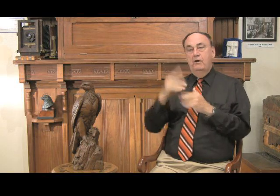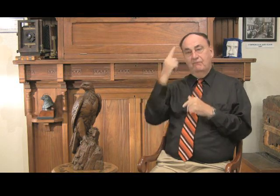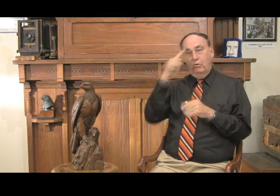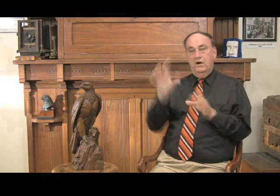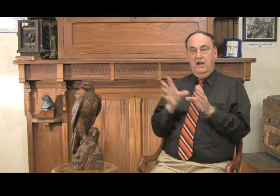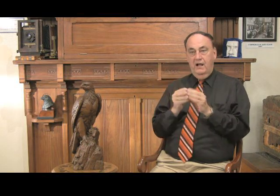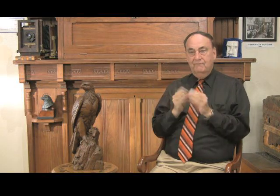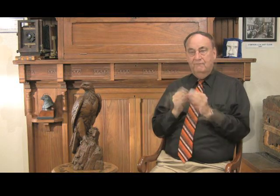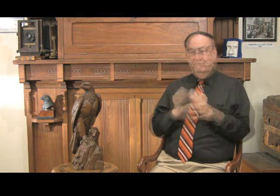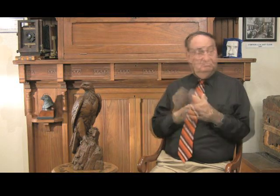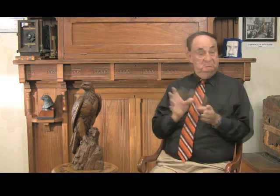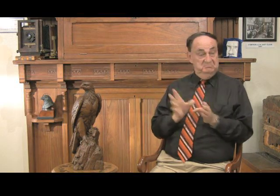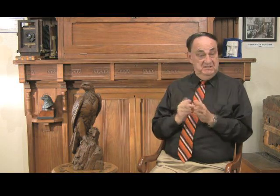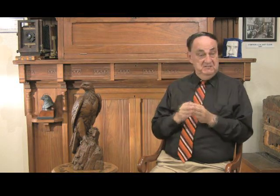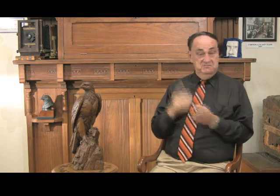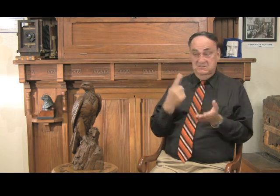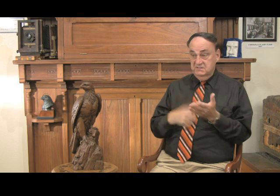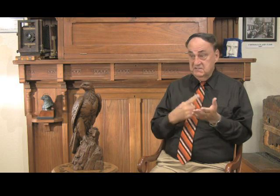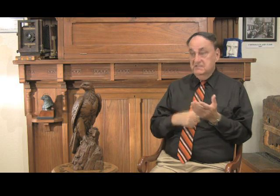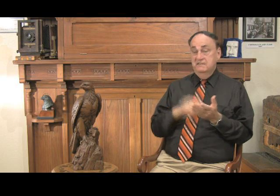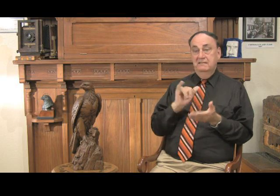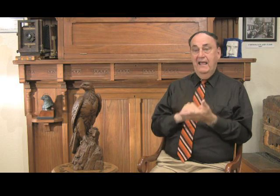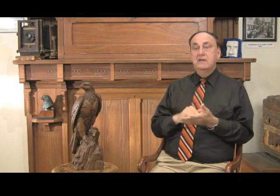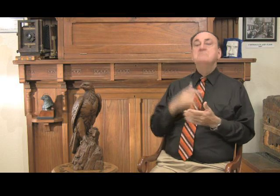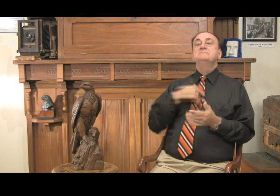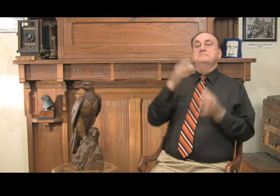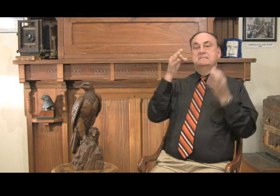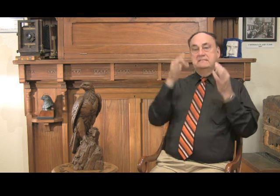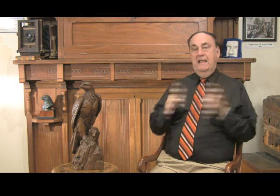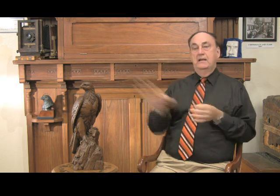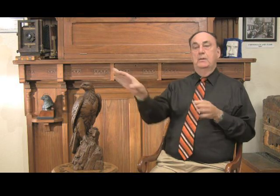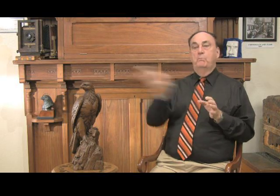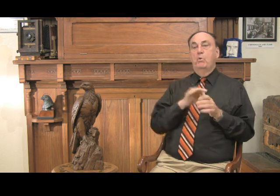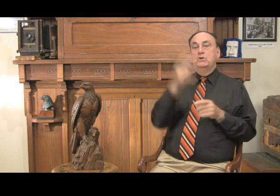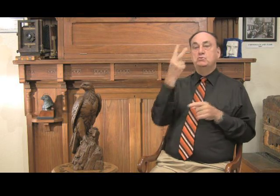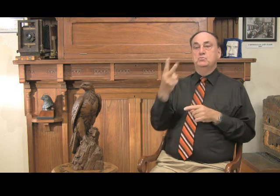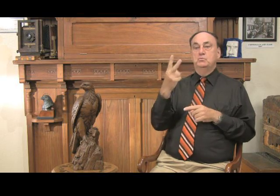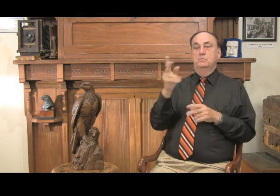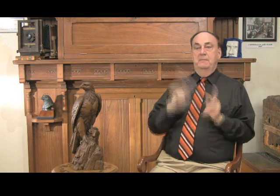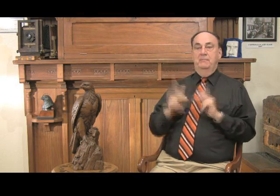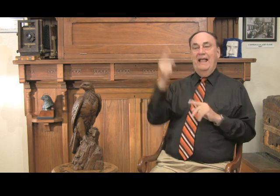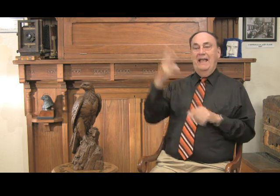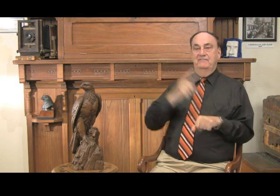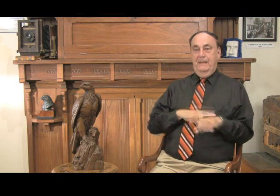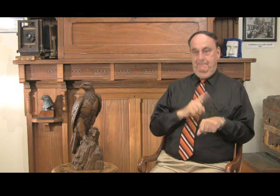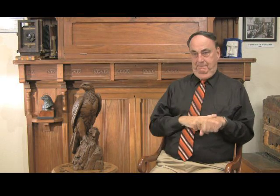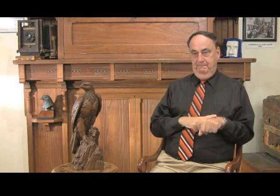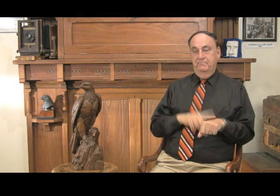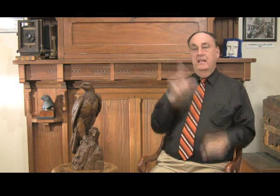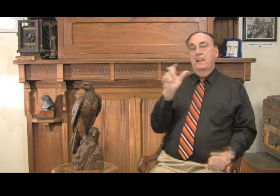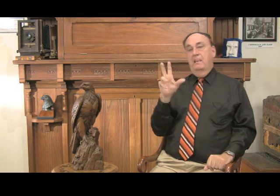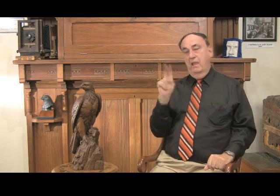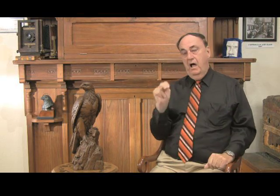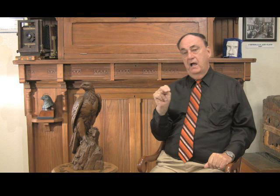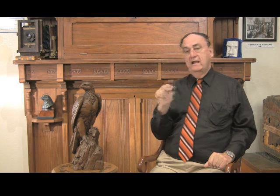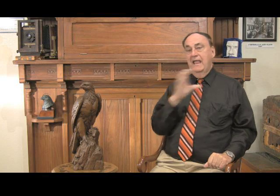for a convention. During the discussion, we decided to hire two people half-time, Lon and